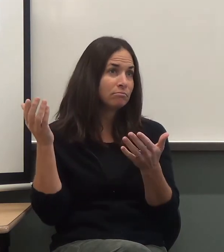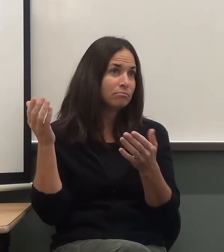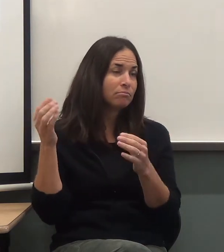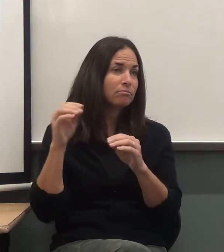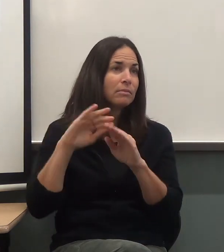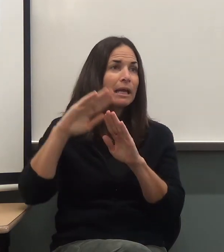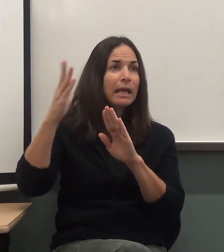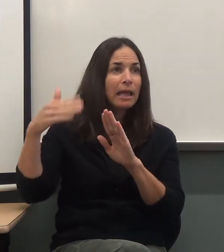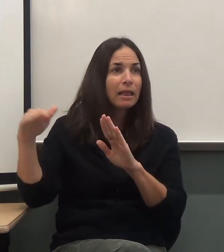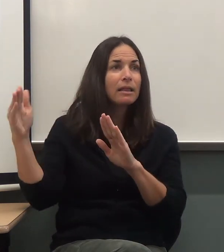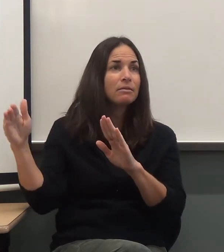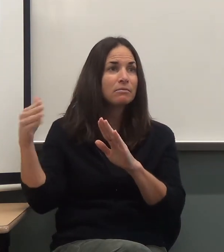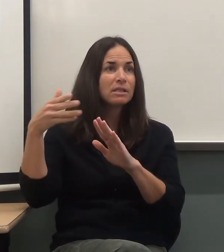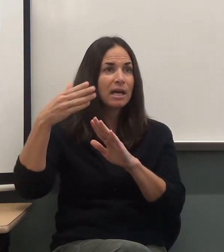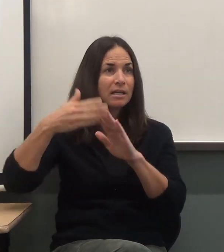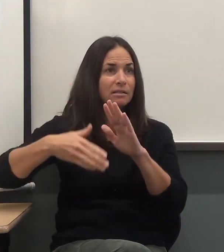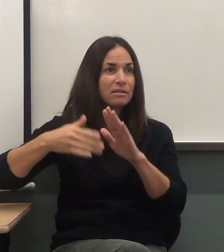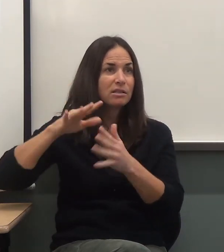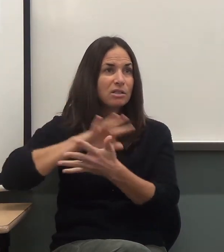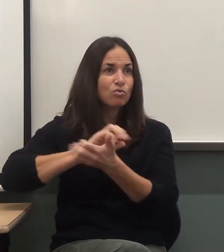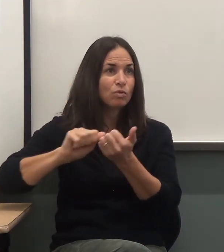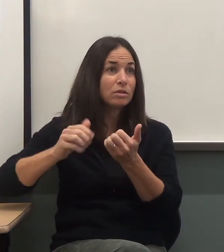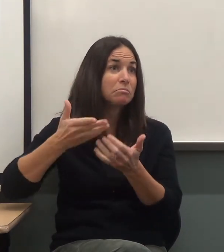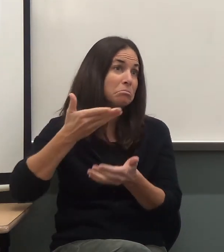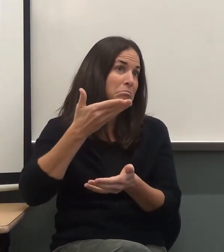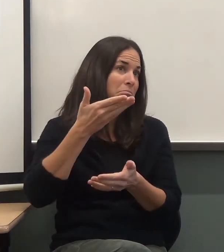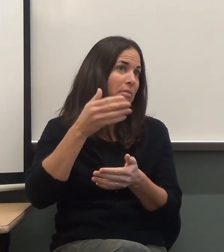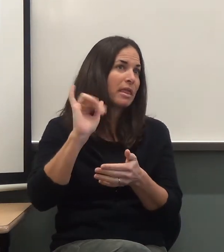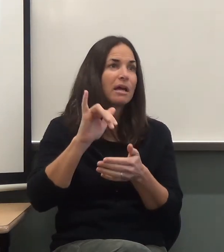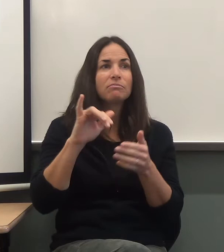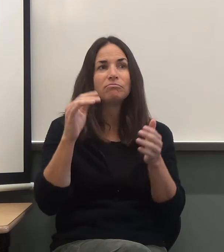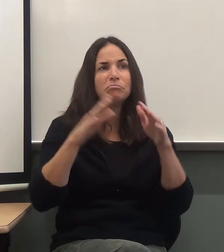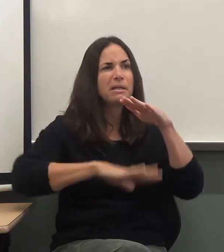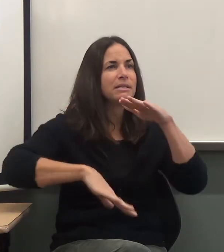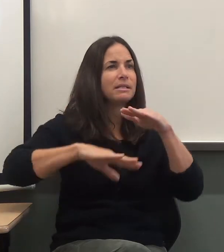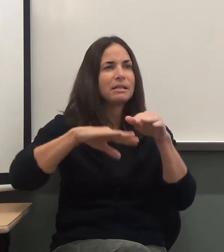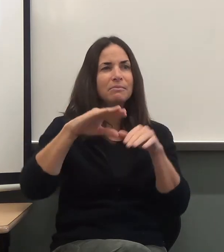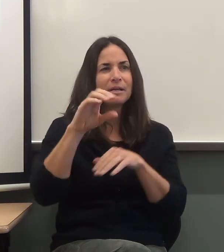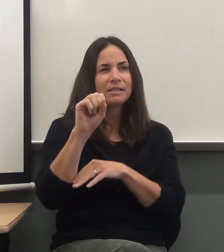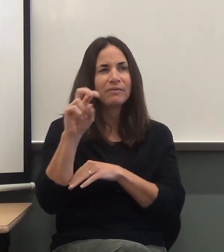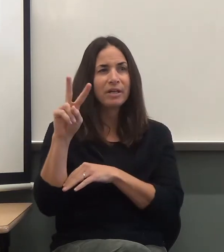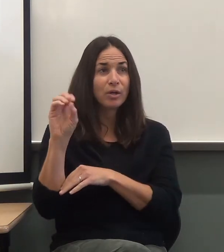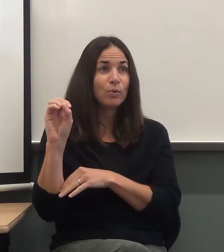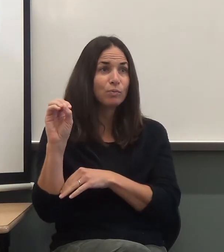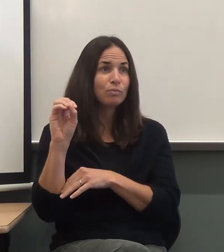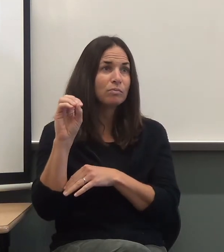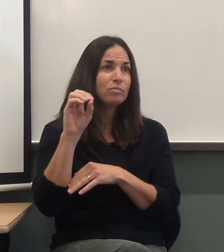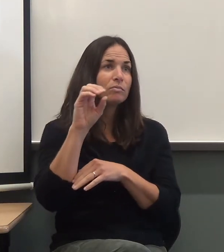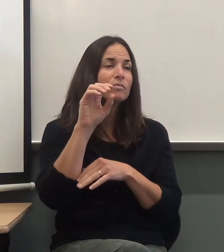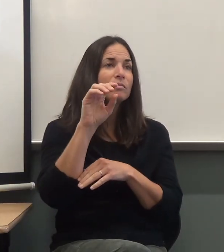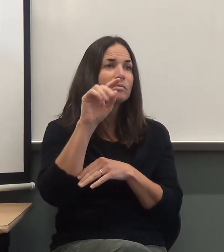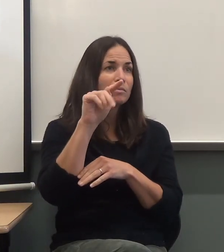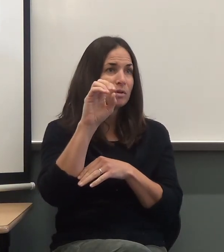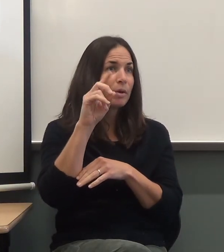Okay, that's my topic sentence. Okay, just basic, simple, SVO, right? And then I have my example sentence.